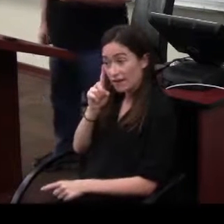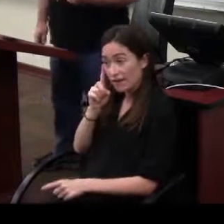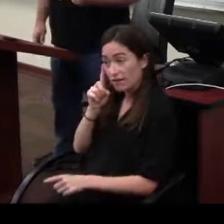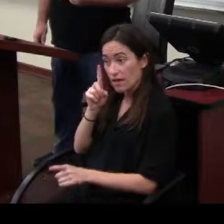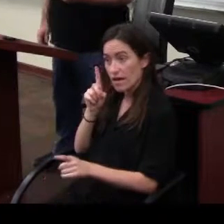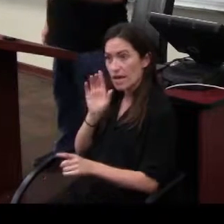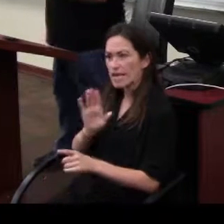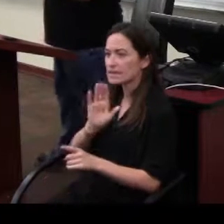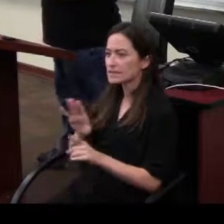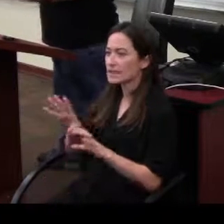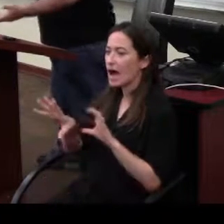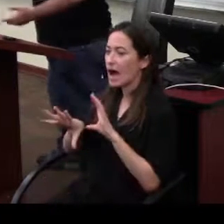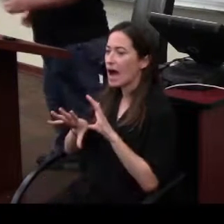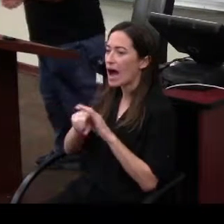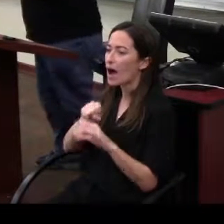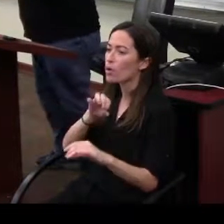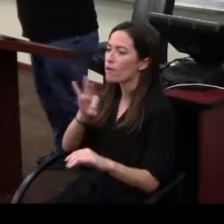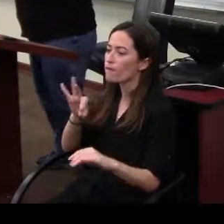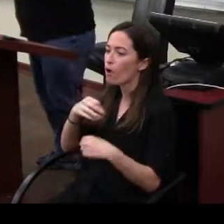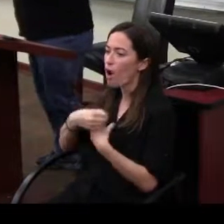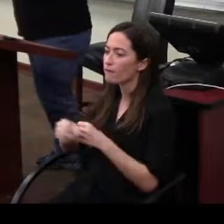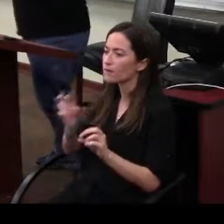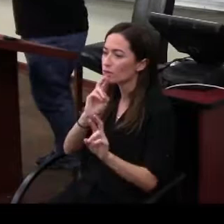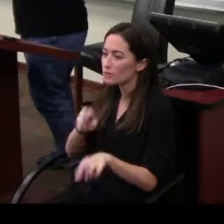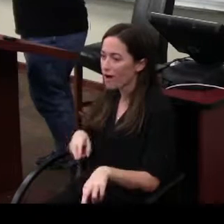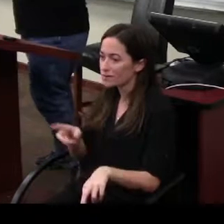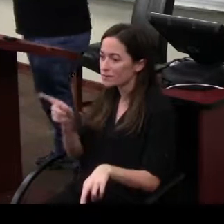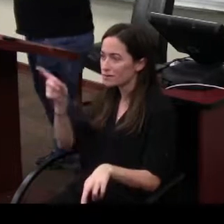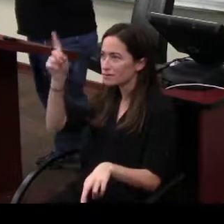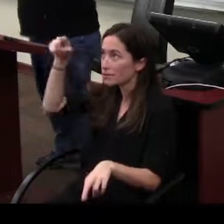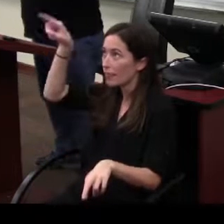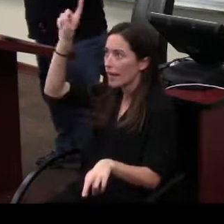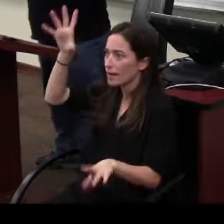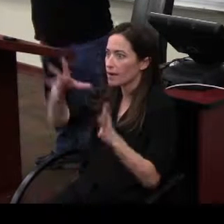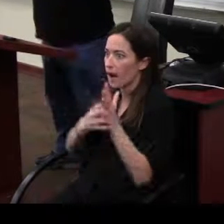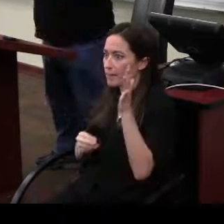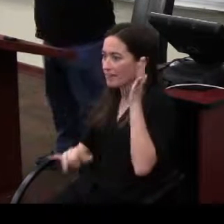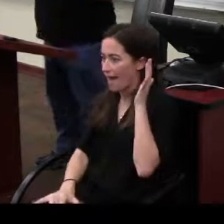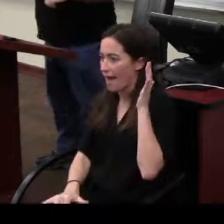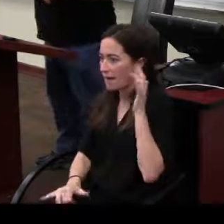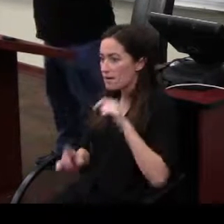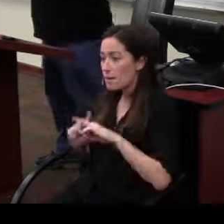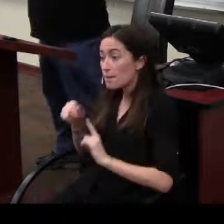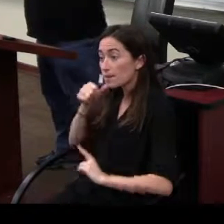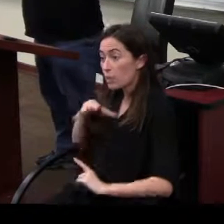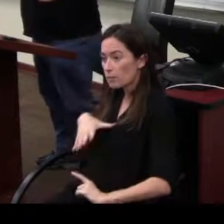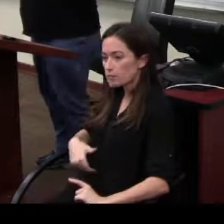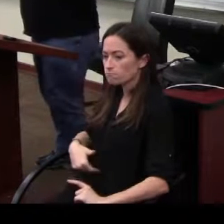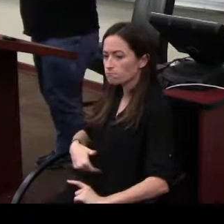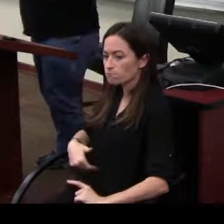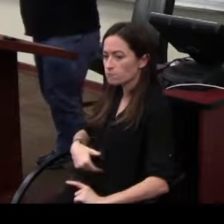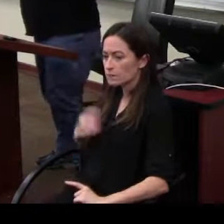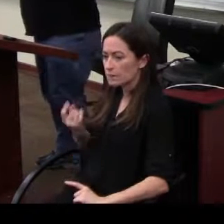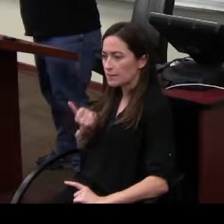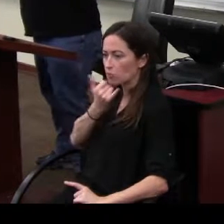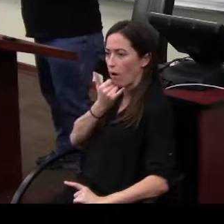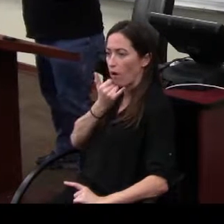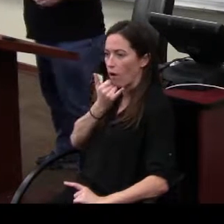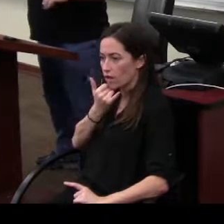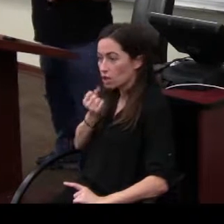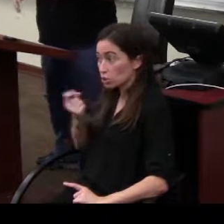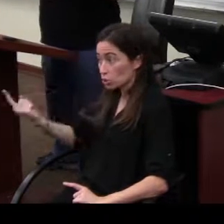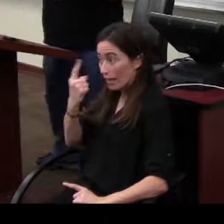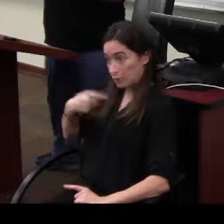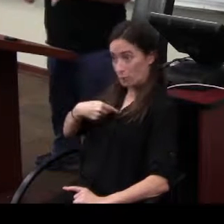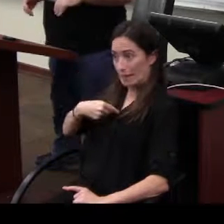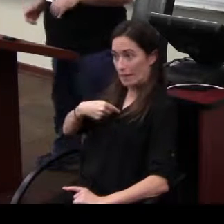response, which was, pretty good. Now, she realized that something wasn't right, and I've always had an open-door policy on that.